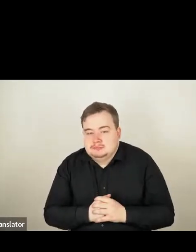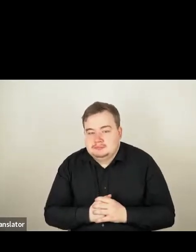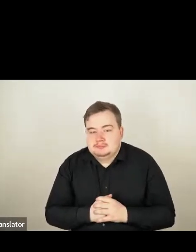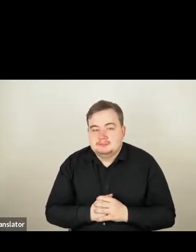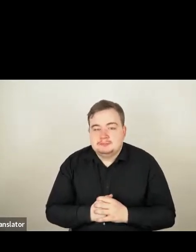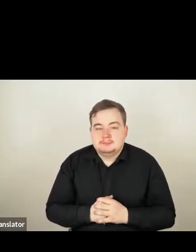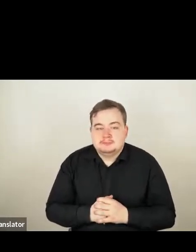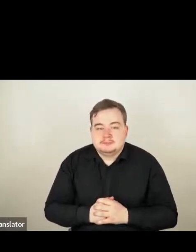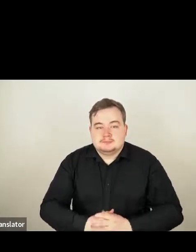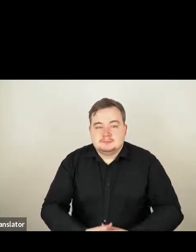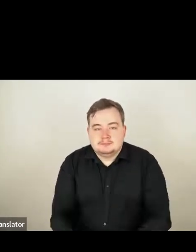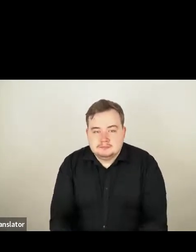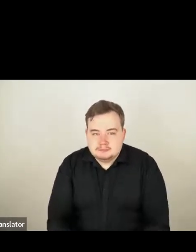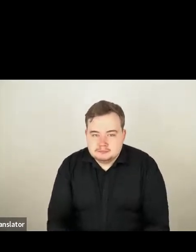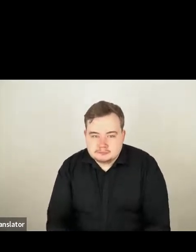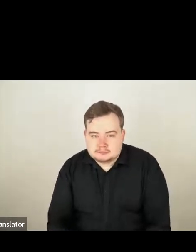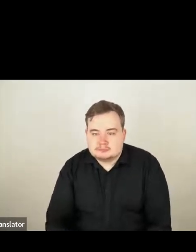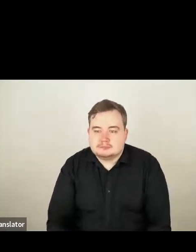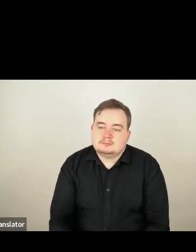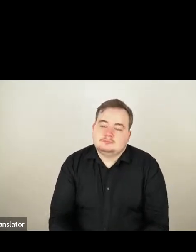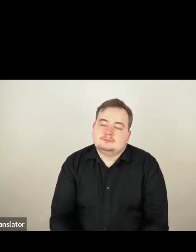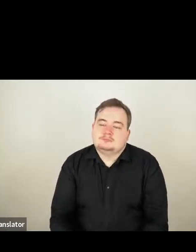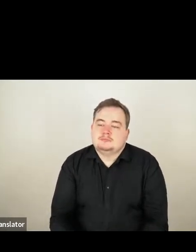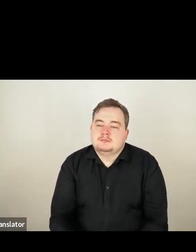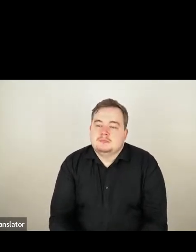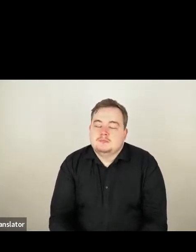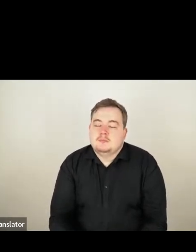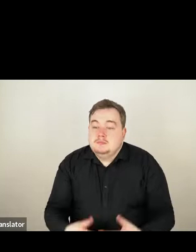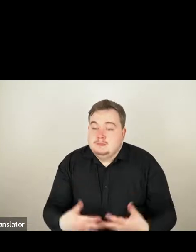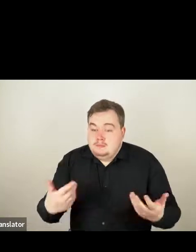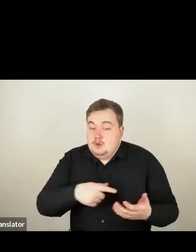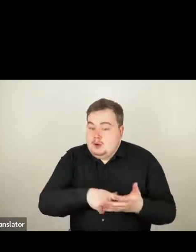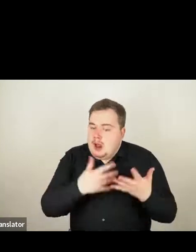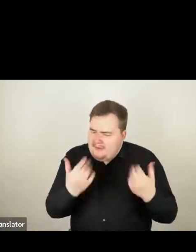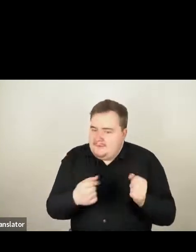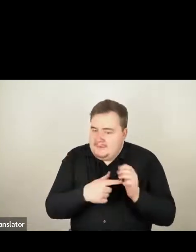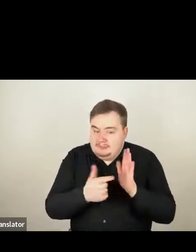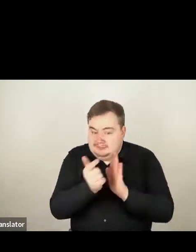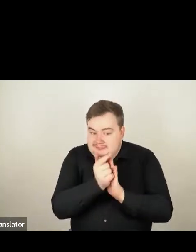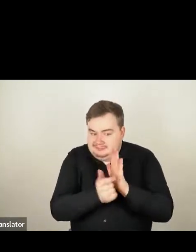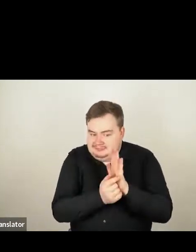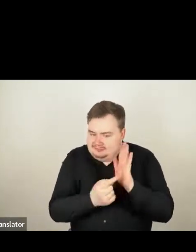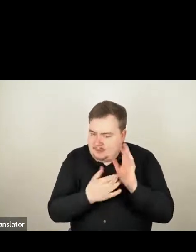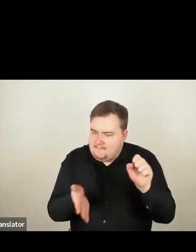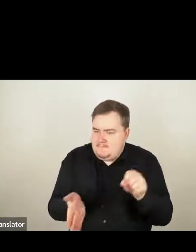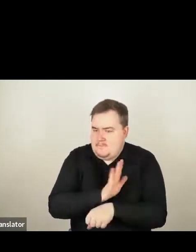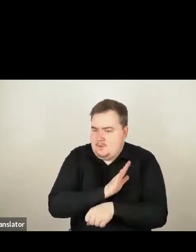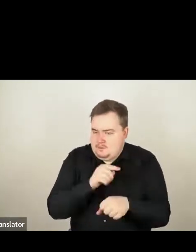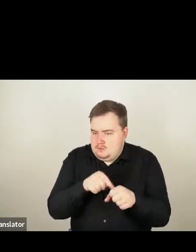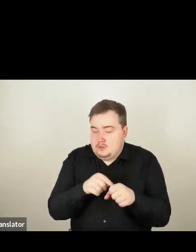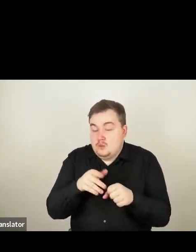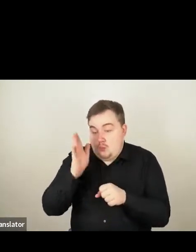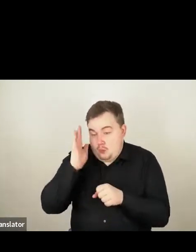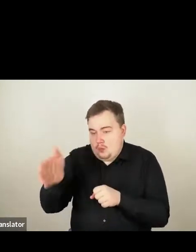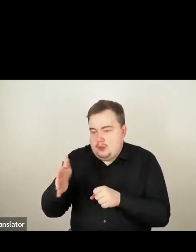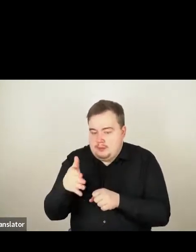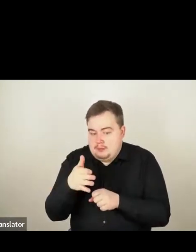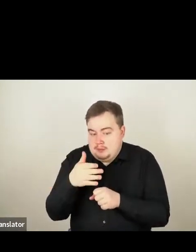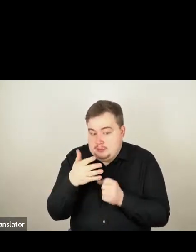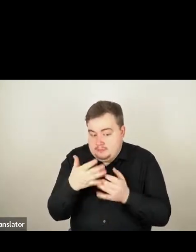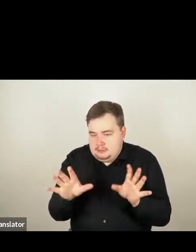been completed, it's really important to look at this and to look at the measures that can be taken. And just as